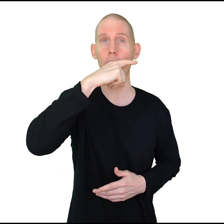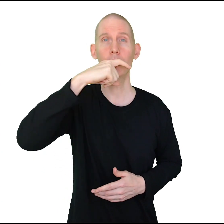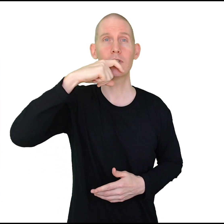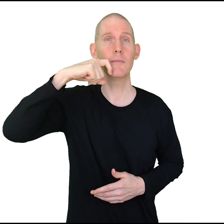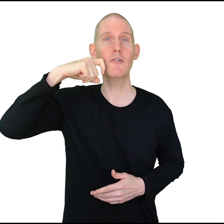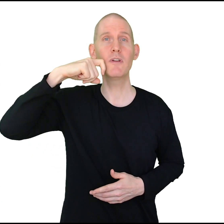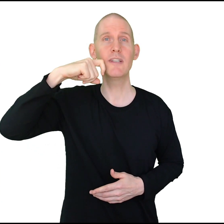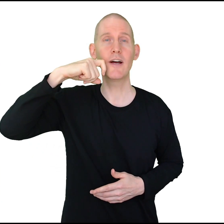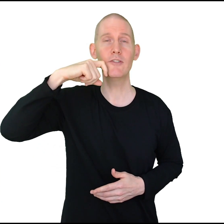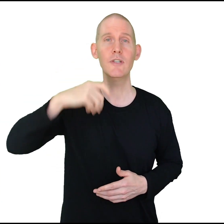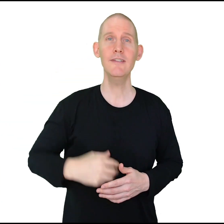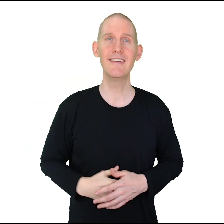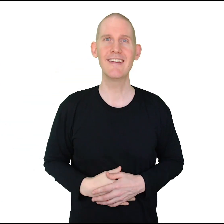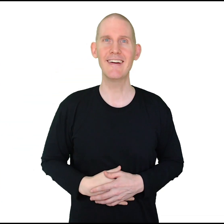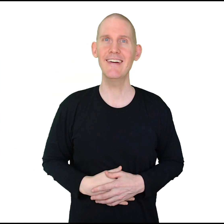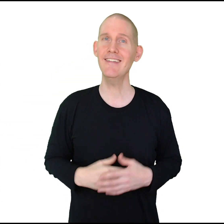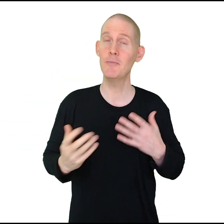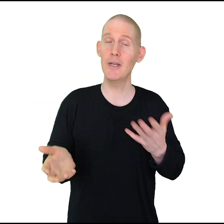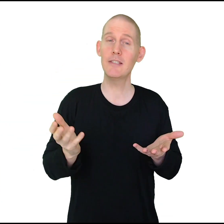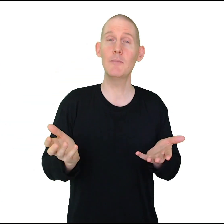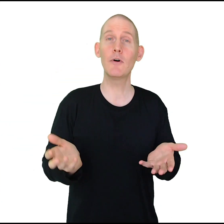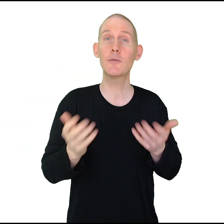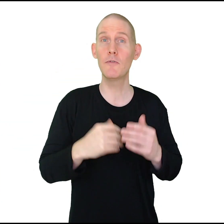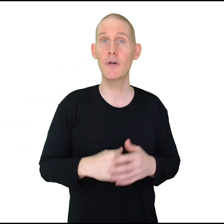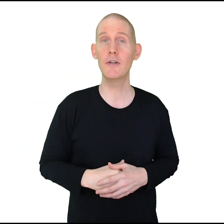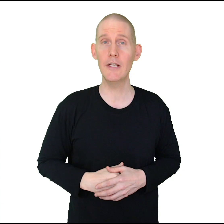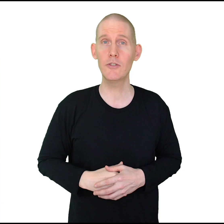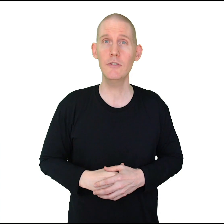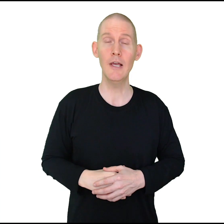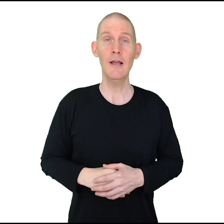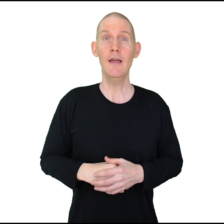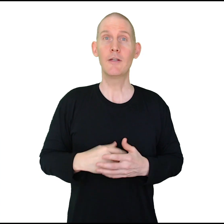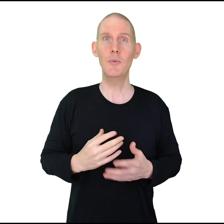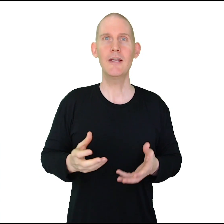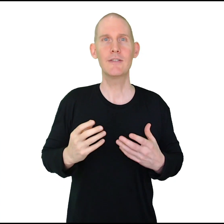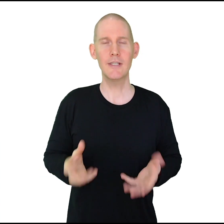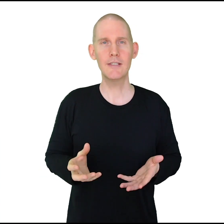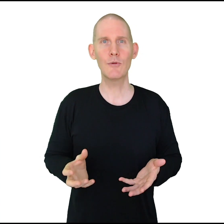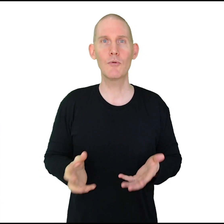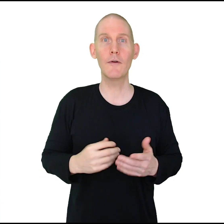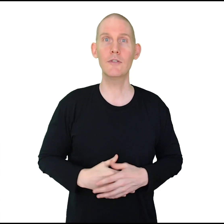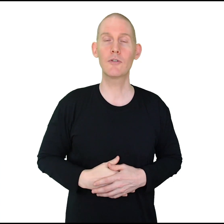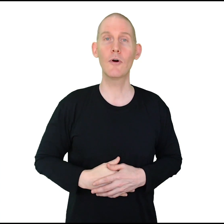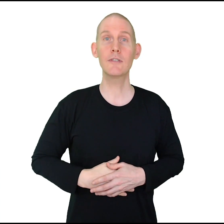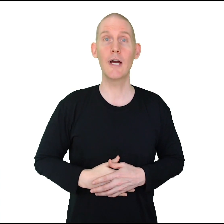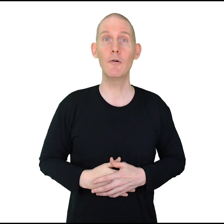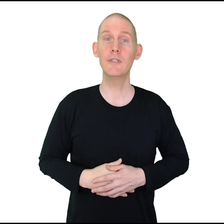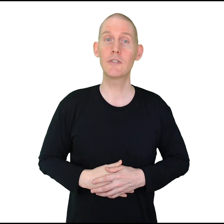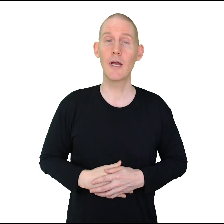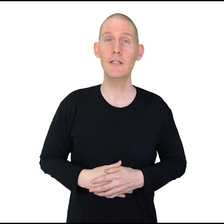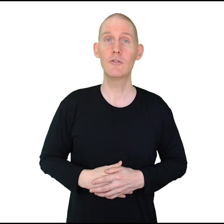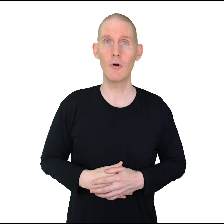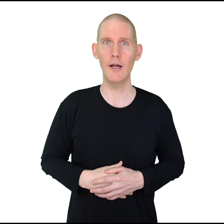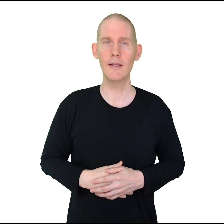I'm not really touching. You may see multiple variations. To be consistent throughout this course, I will be signing dry like